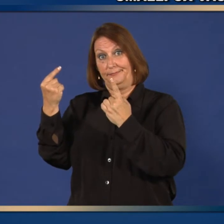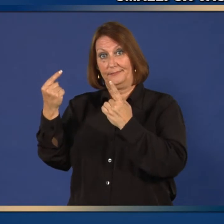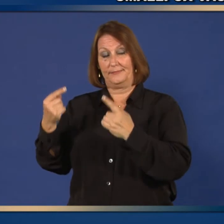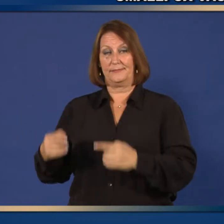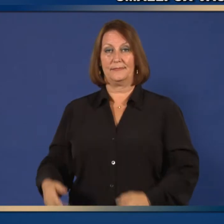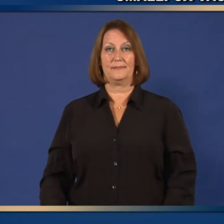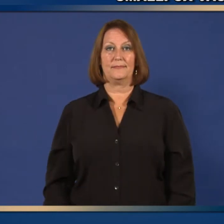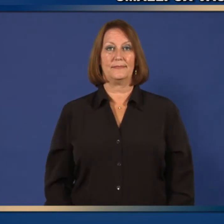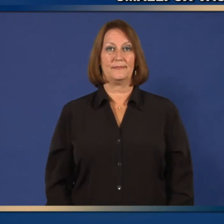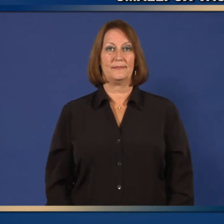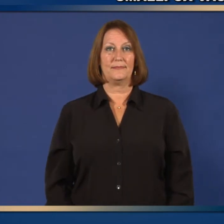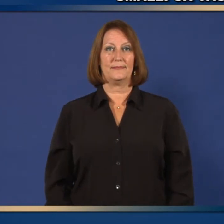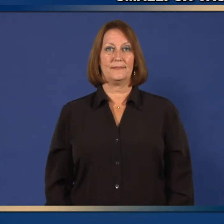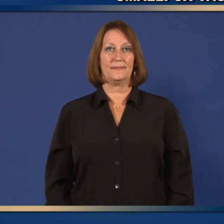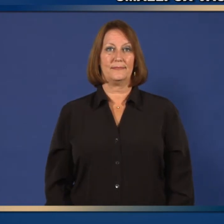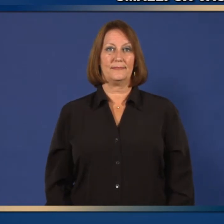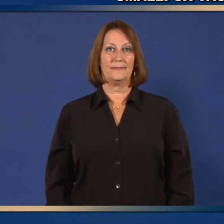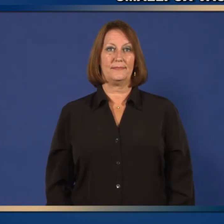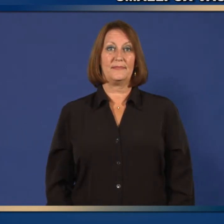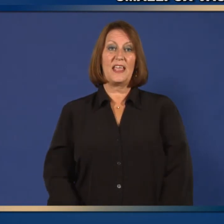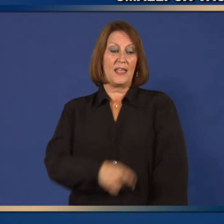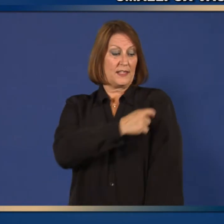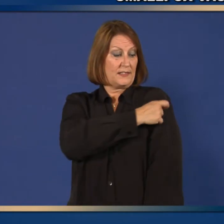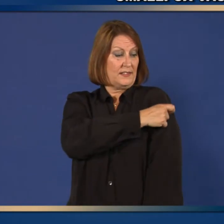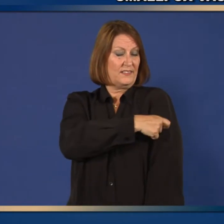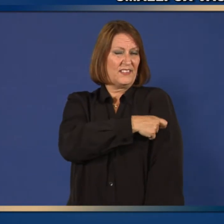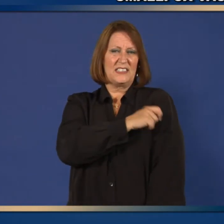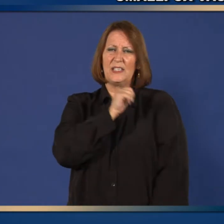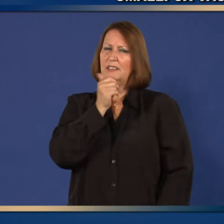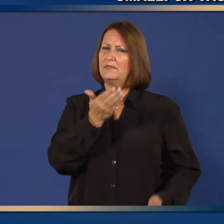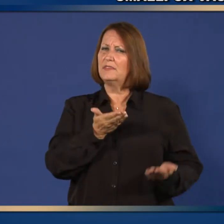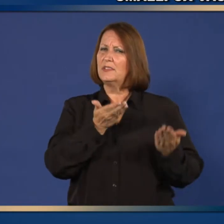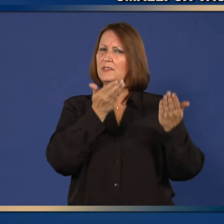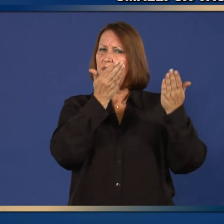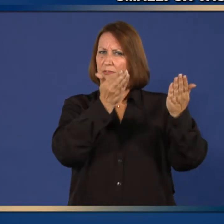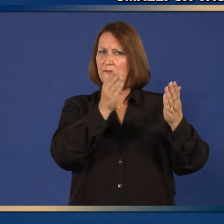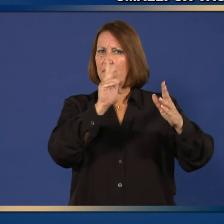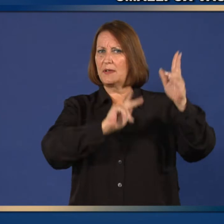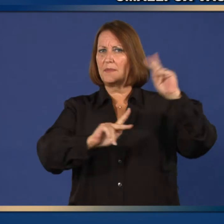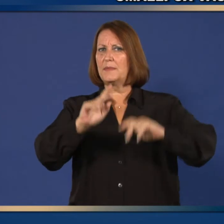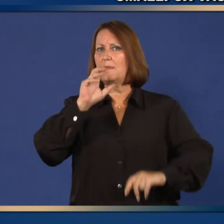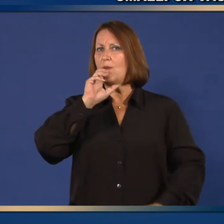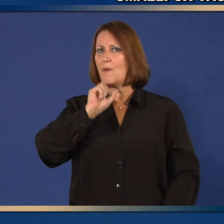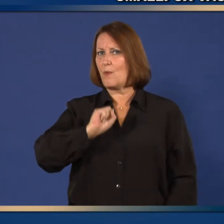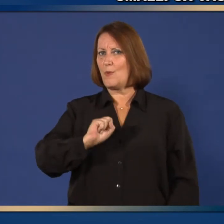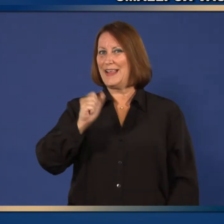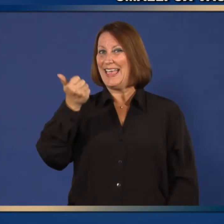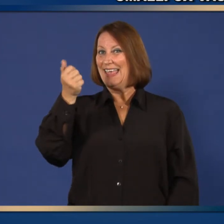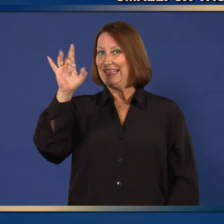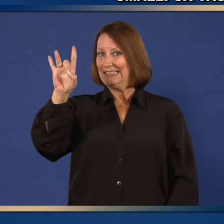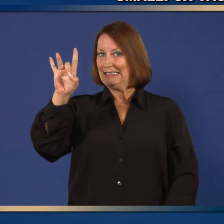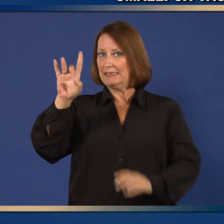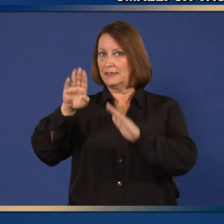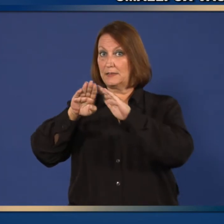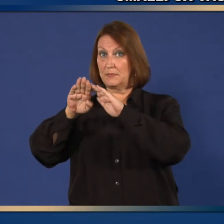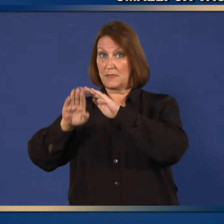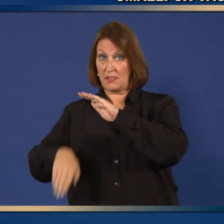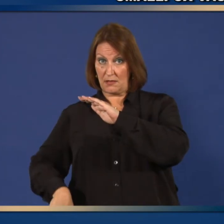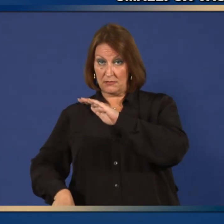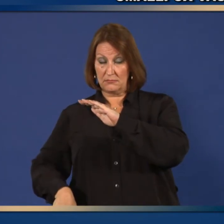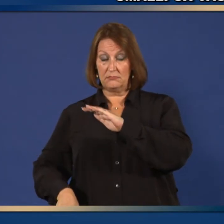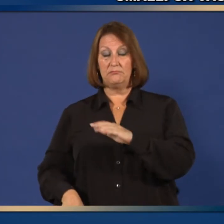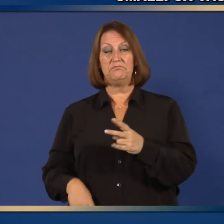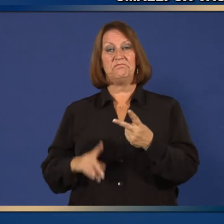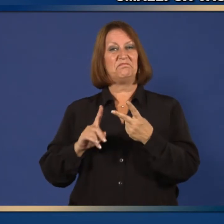Smallpox vaccine is not routinely recommended for anyone under 18 years of age or